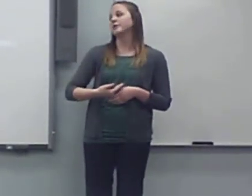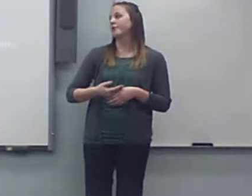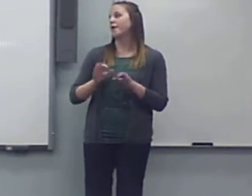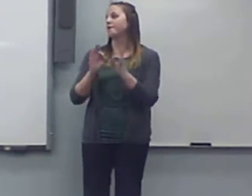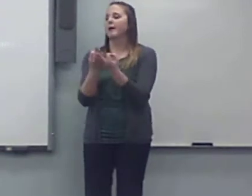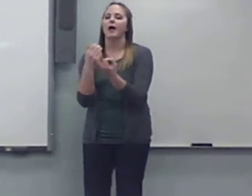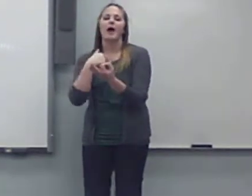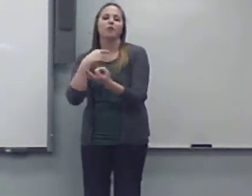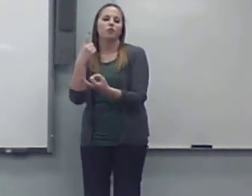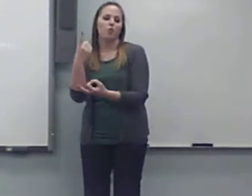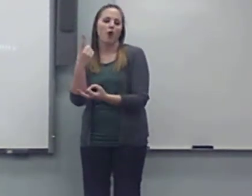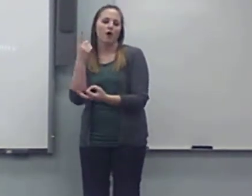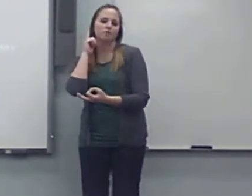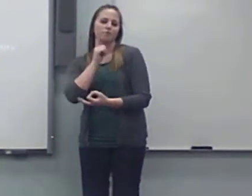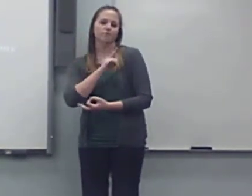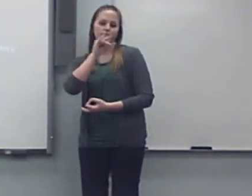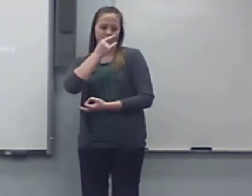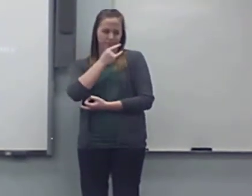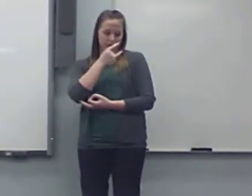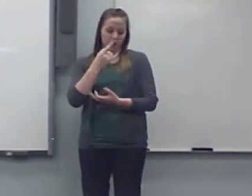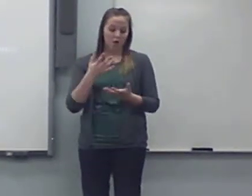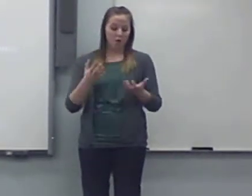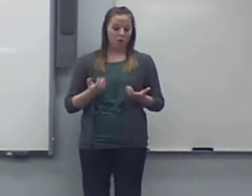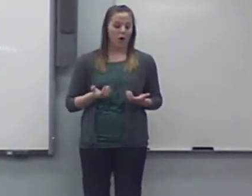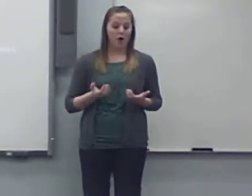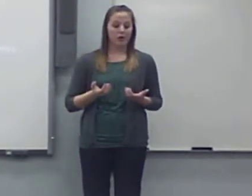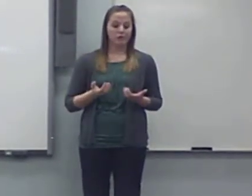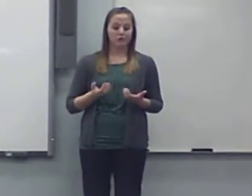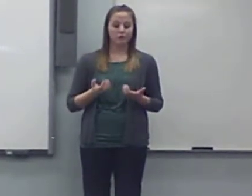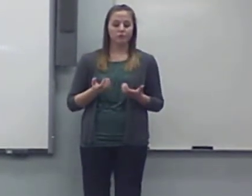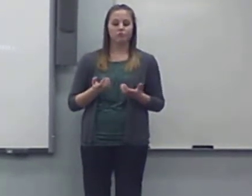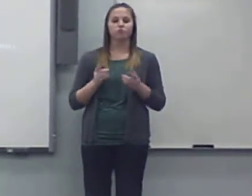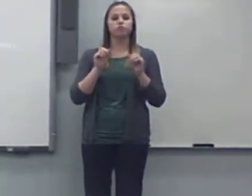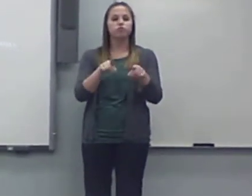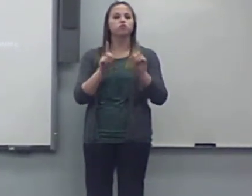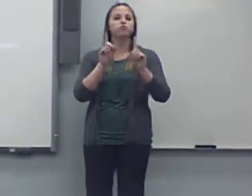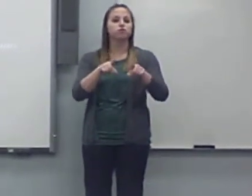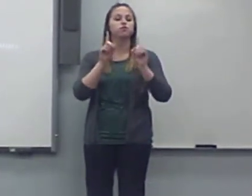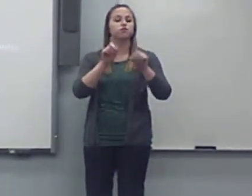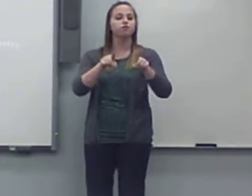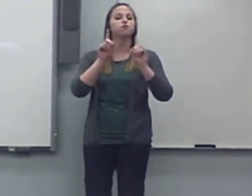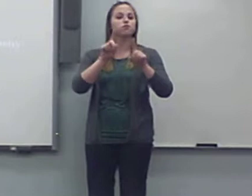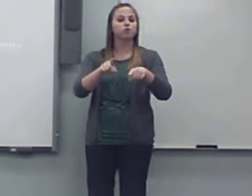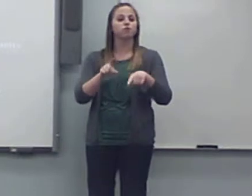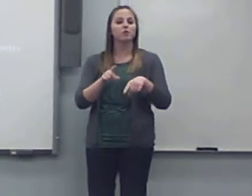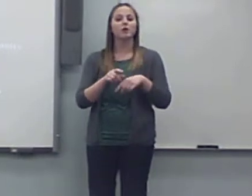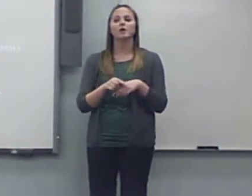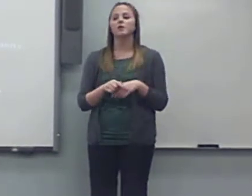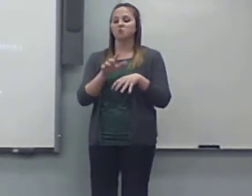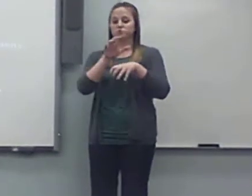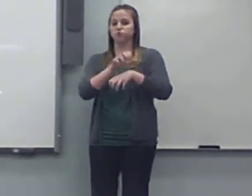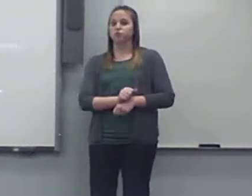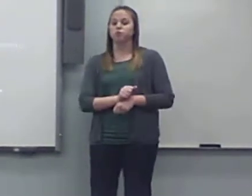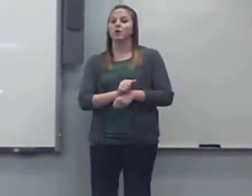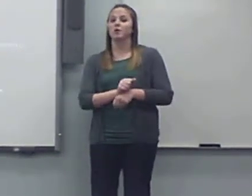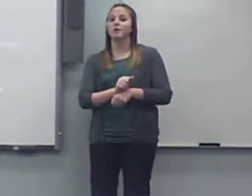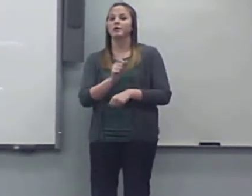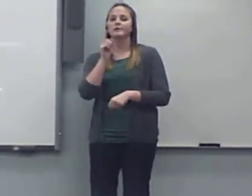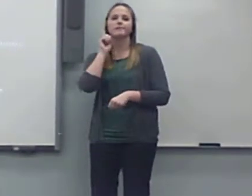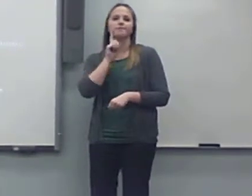But they wanted to provide regular interpreting services so that they could grow what they wanted to see as a deaf ministry.